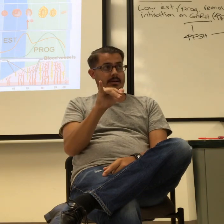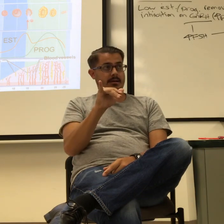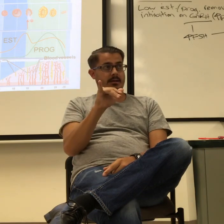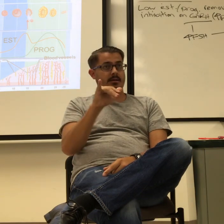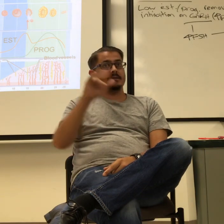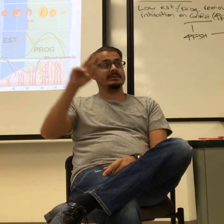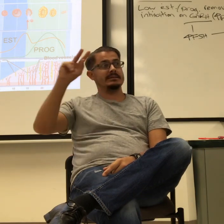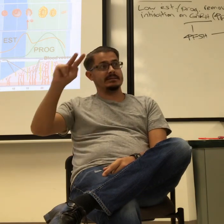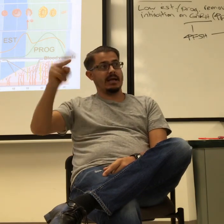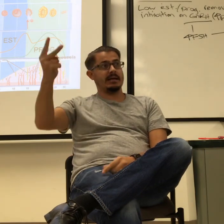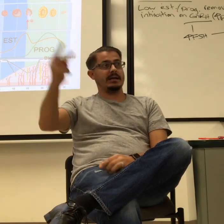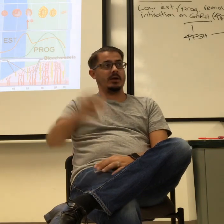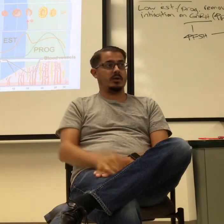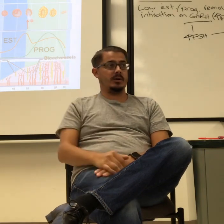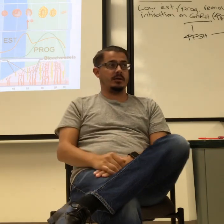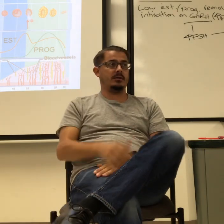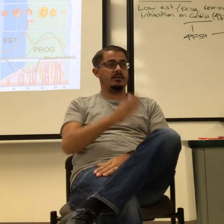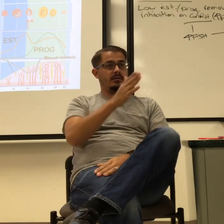to secondary.